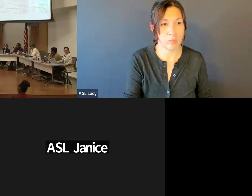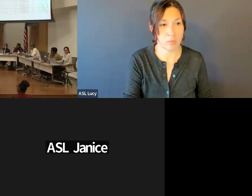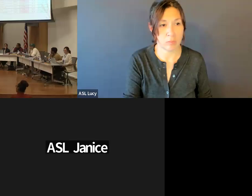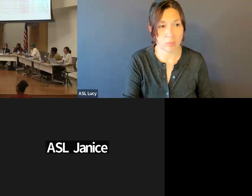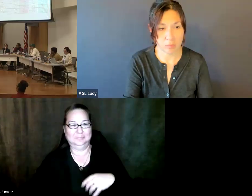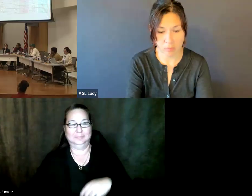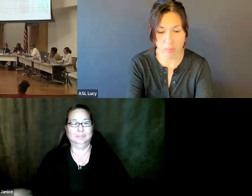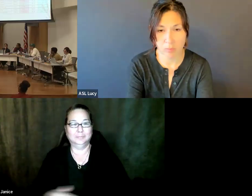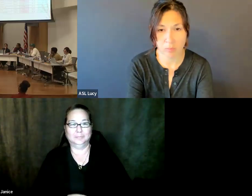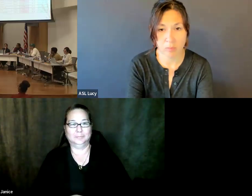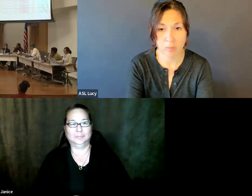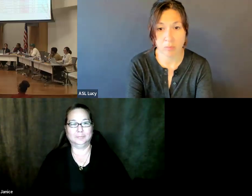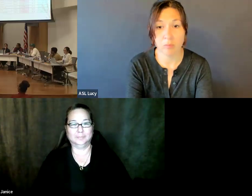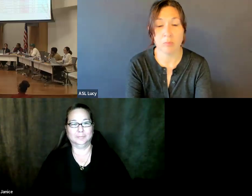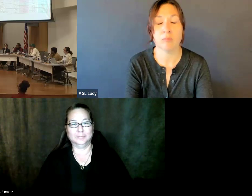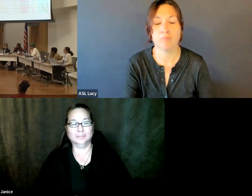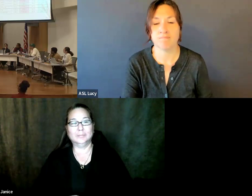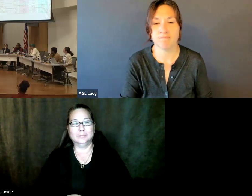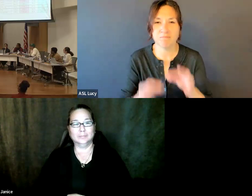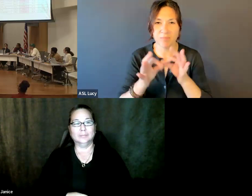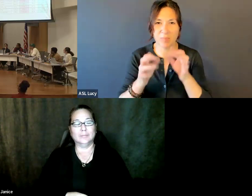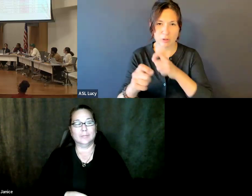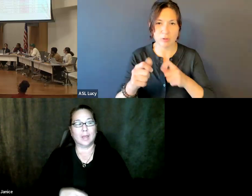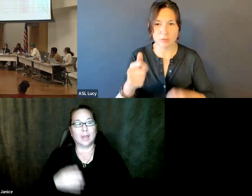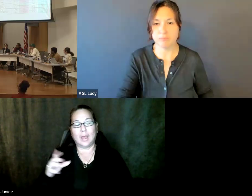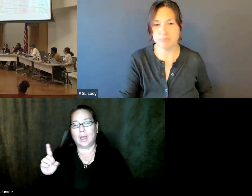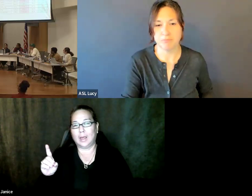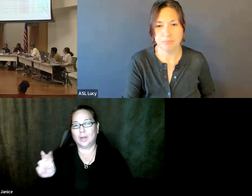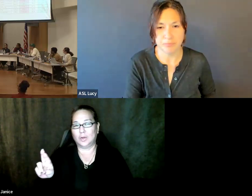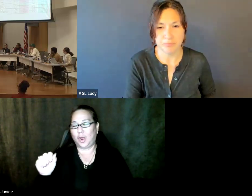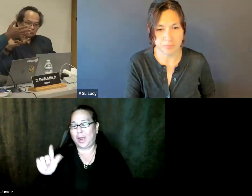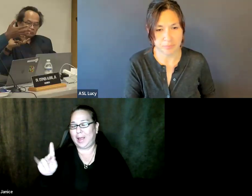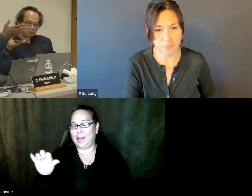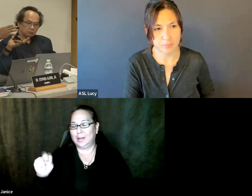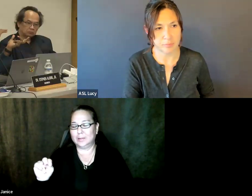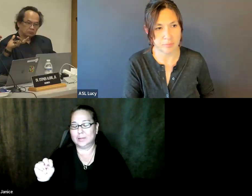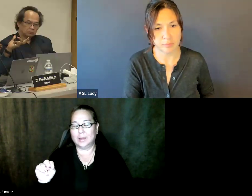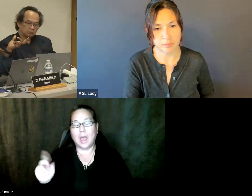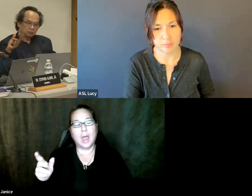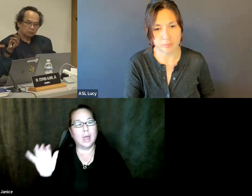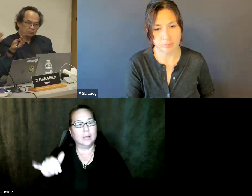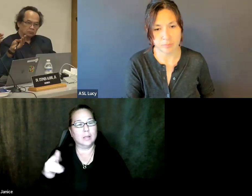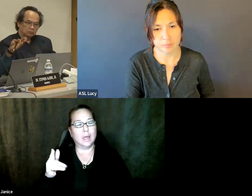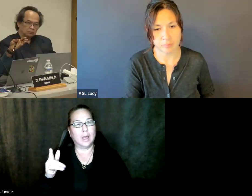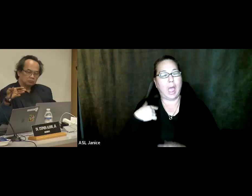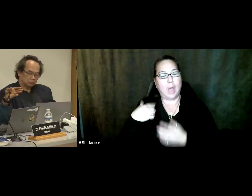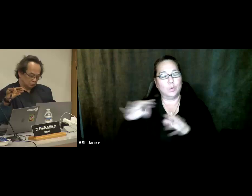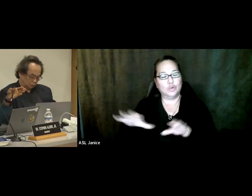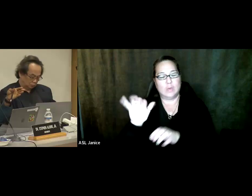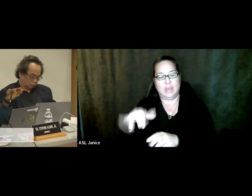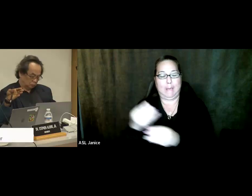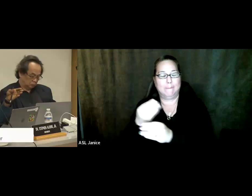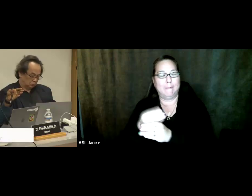I was diving into, again, the accountability percentile slide, I was actually doing some of that math, and sort